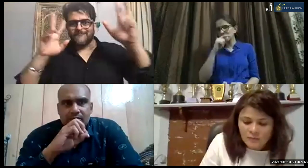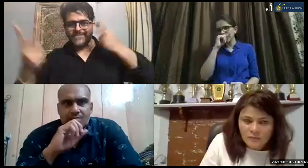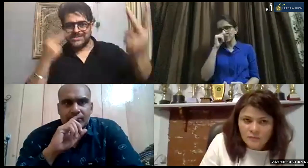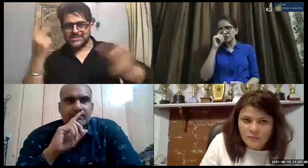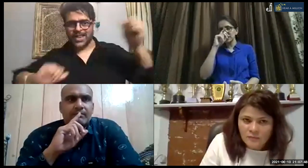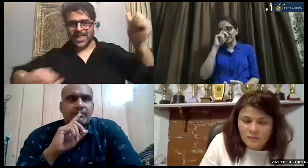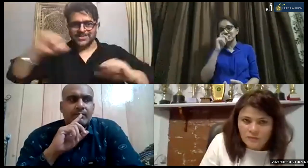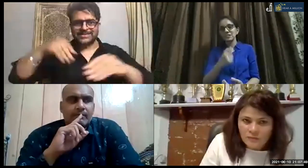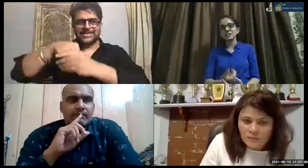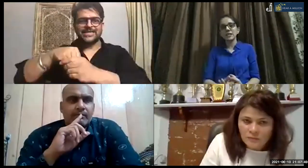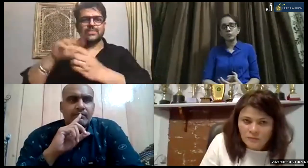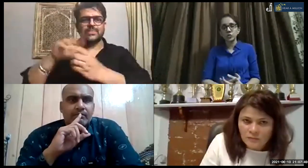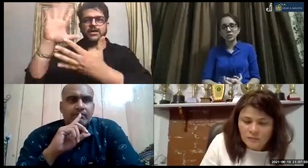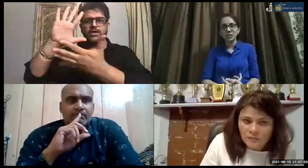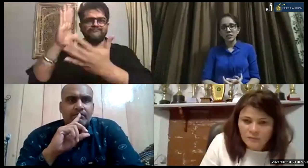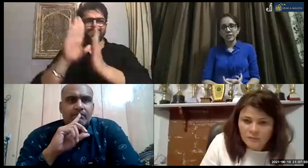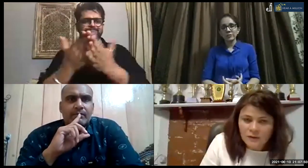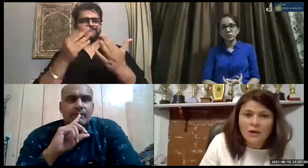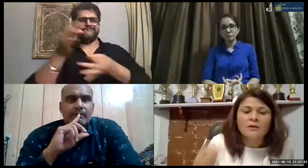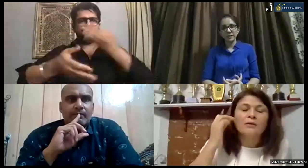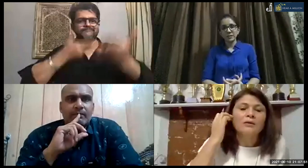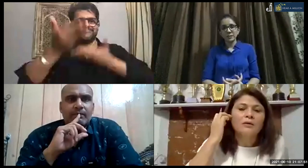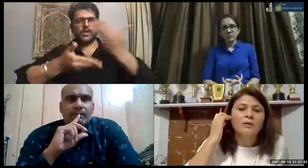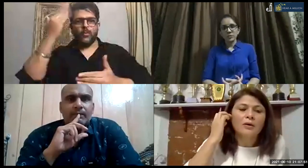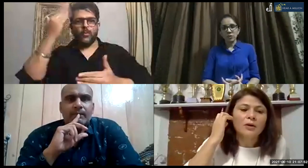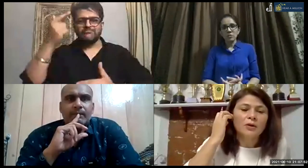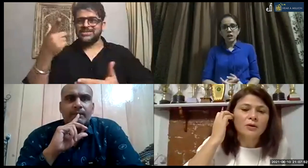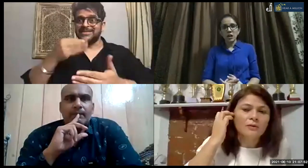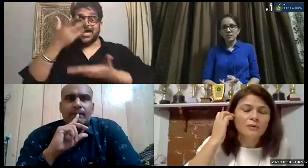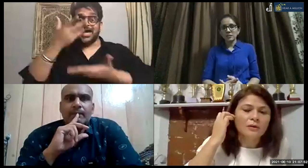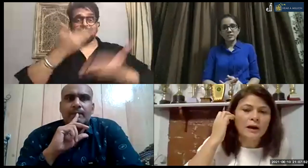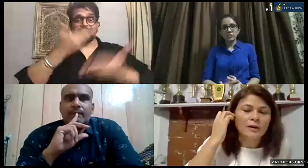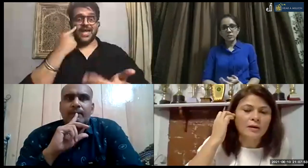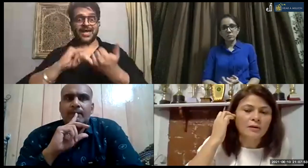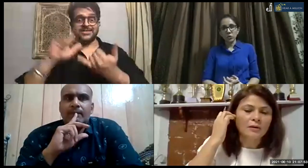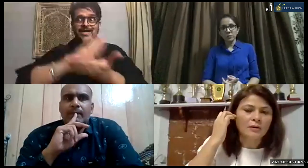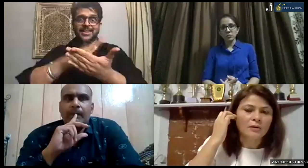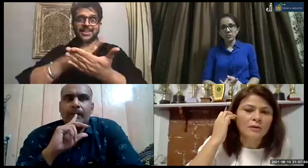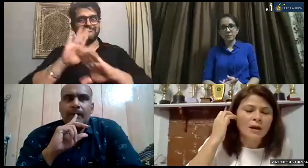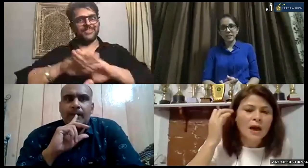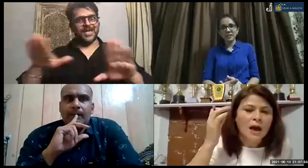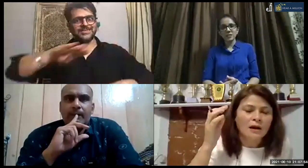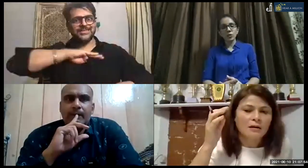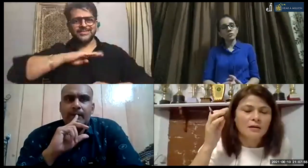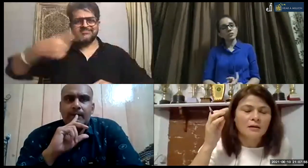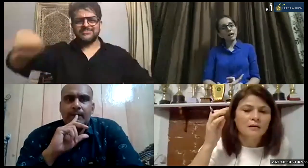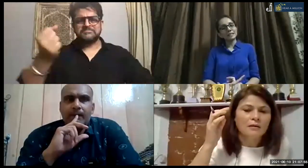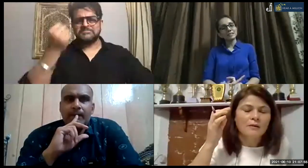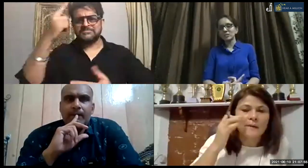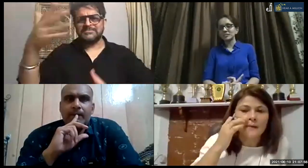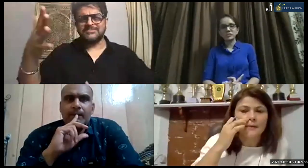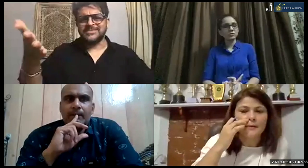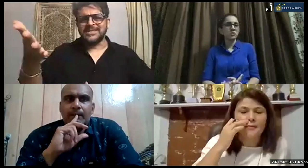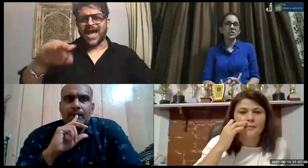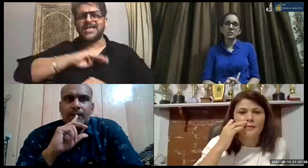behaviors, some kind of a creativeness and visual, if it could have been, rather than just a book, because explaining the whole just